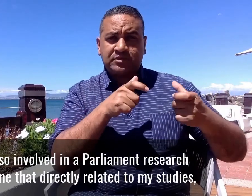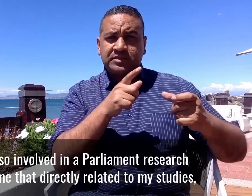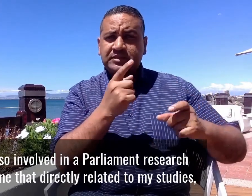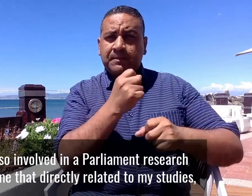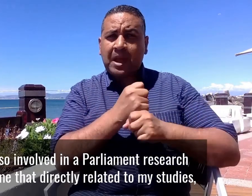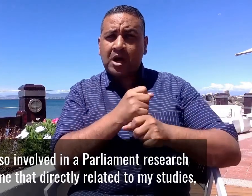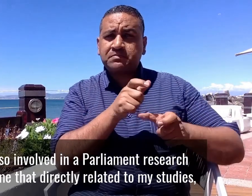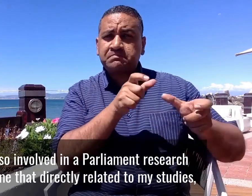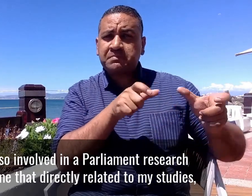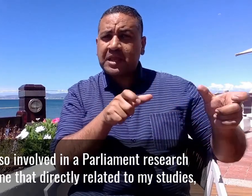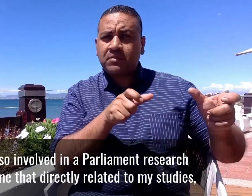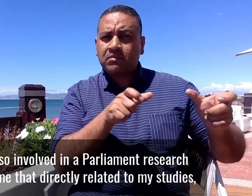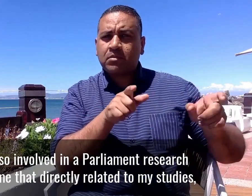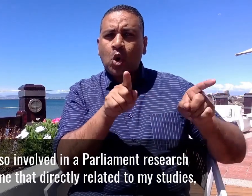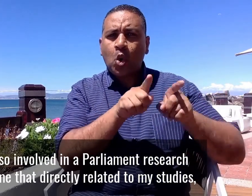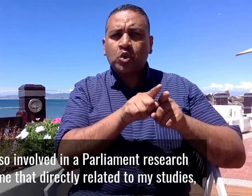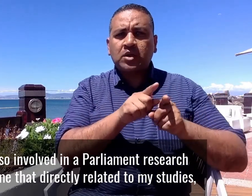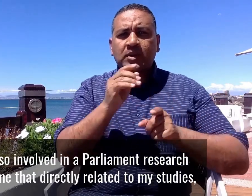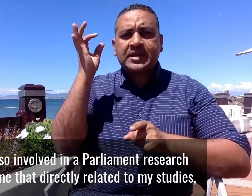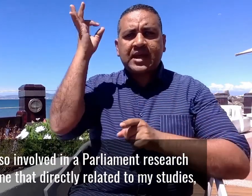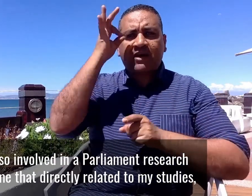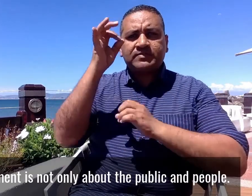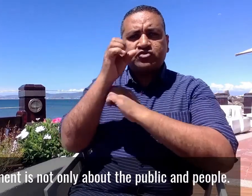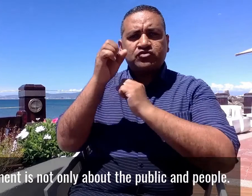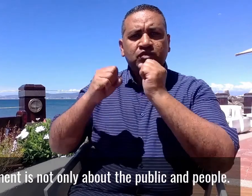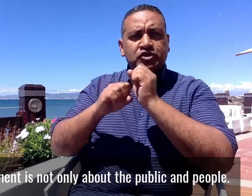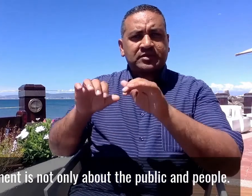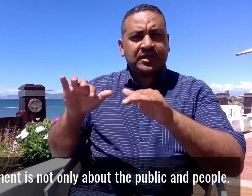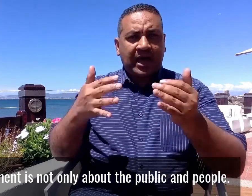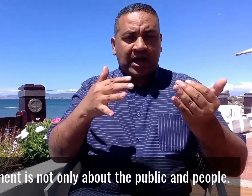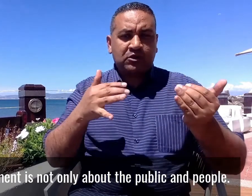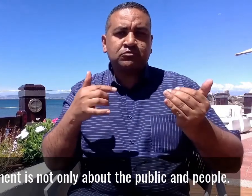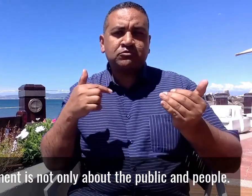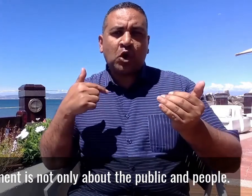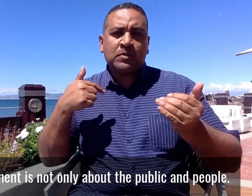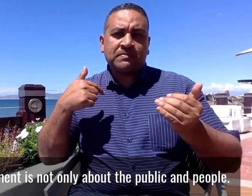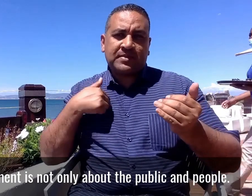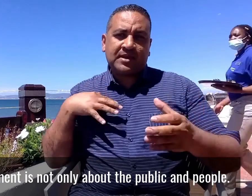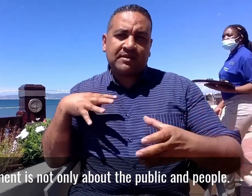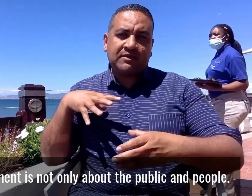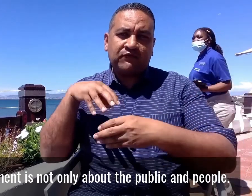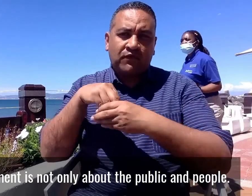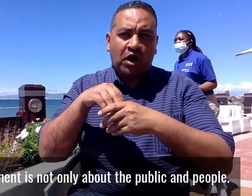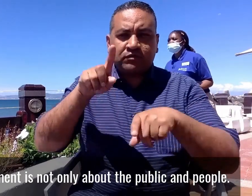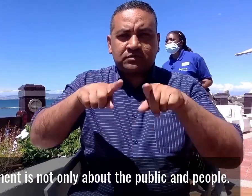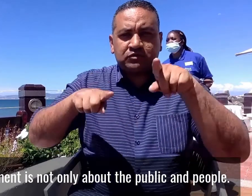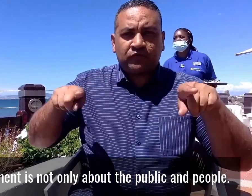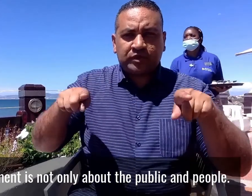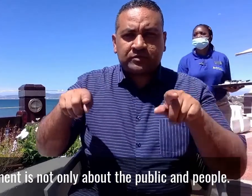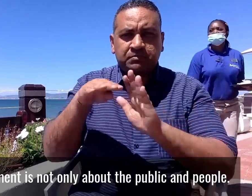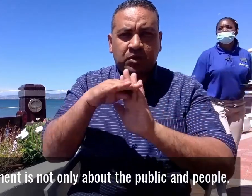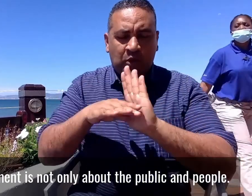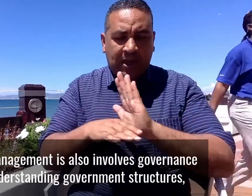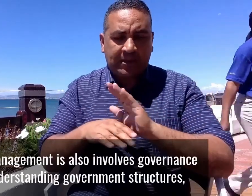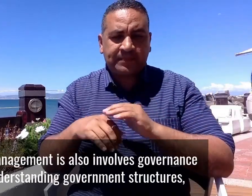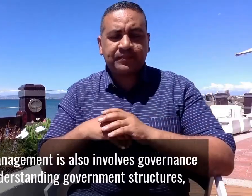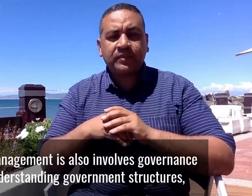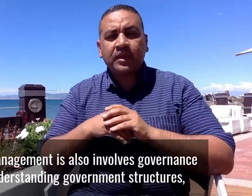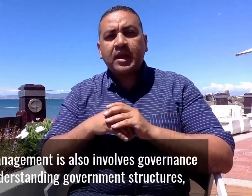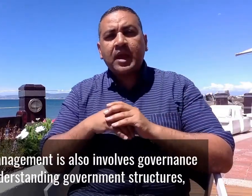that directly related to my studies. Public management is not only about the public and people. Public management also involves